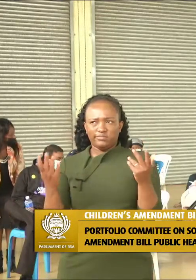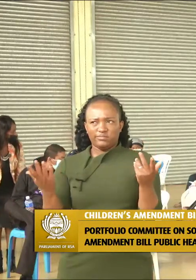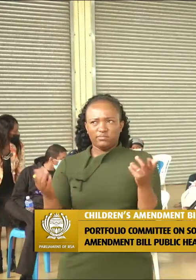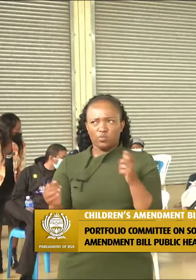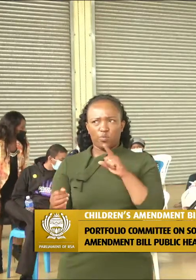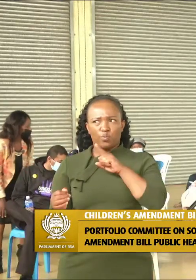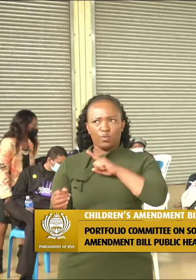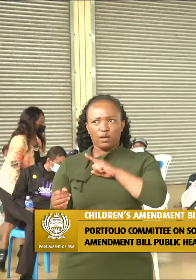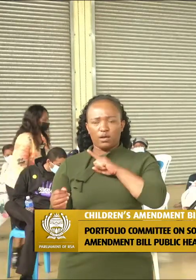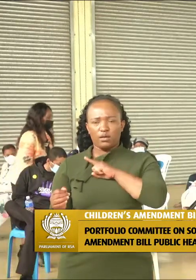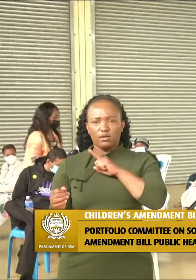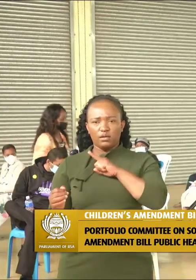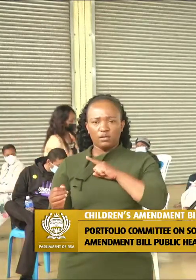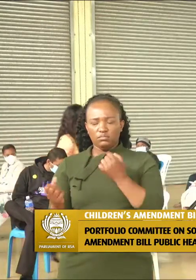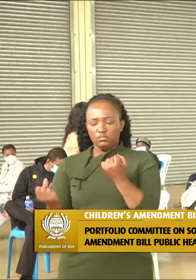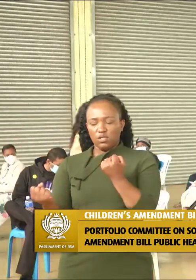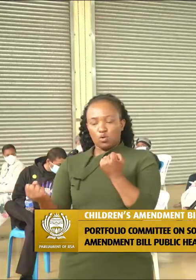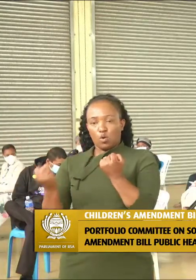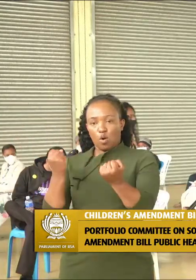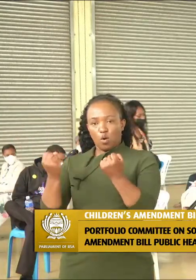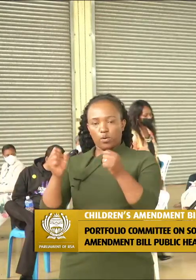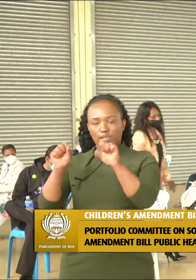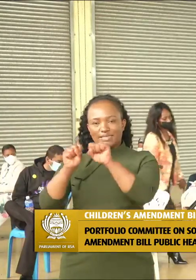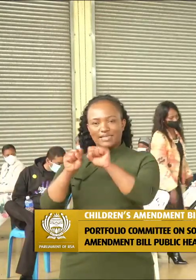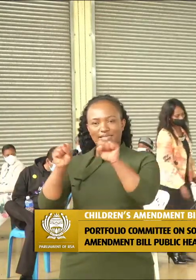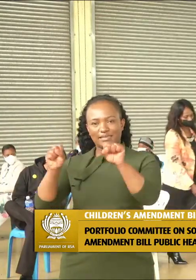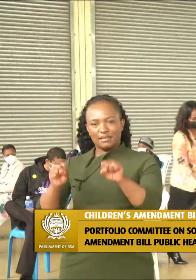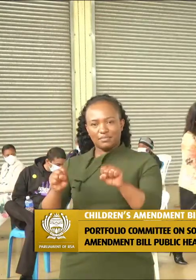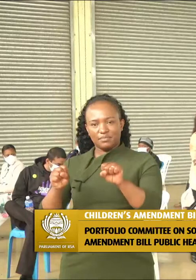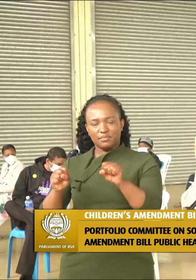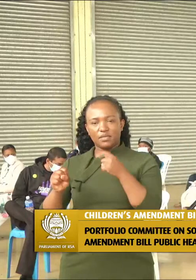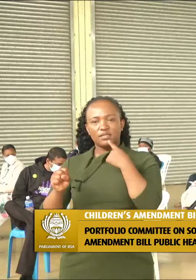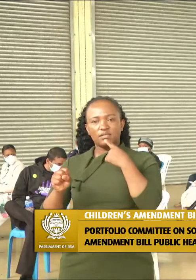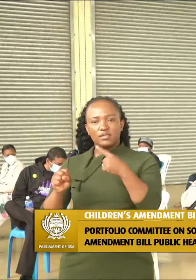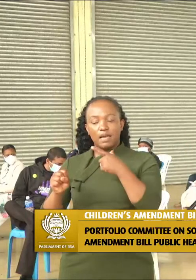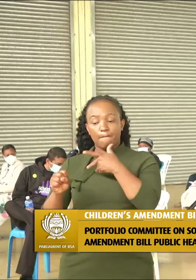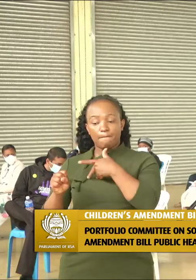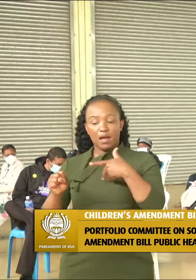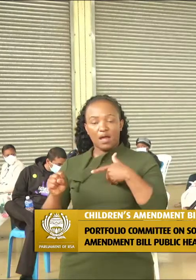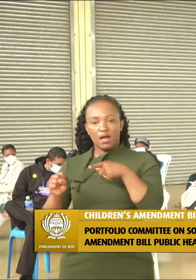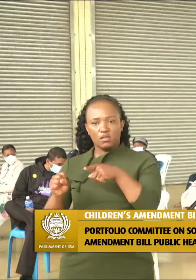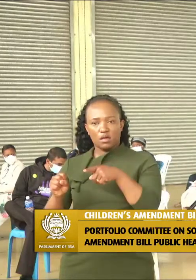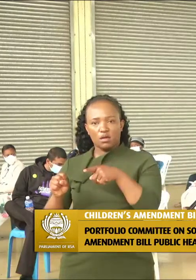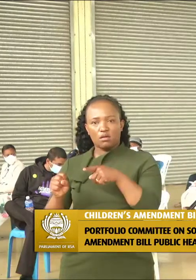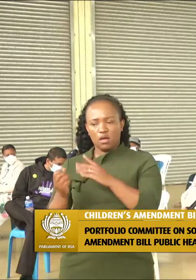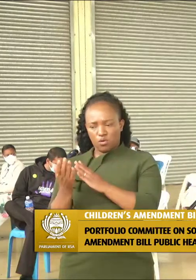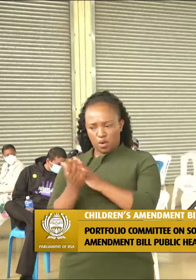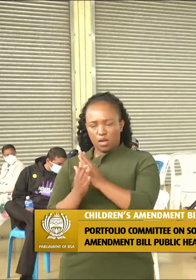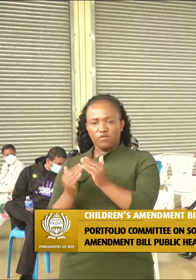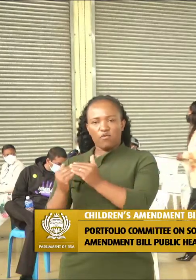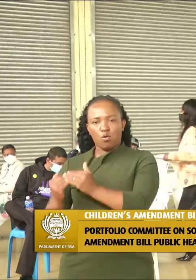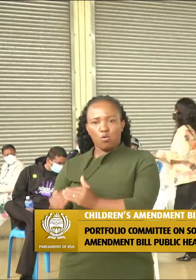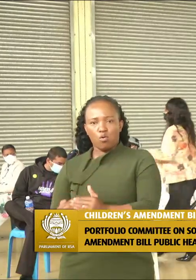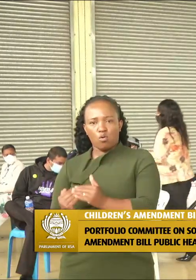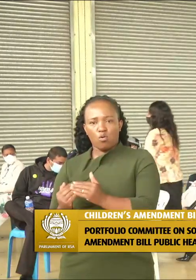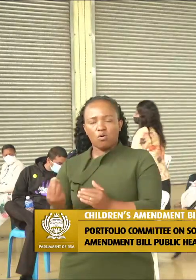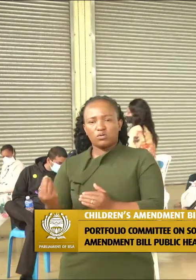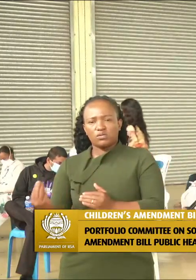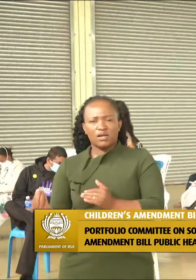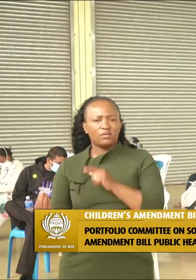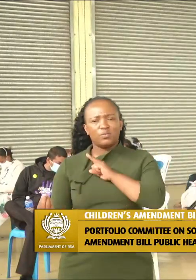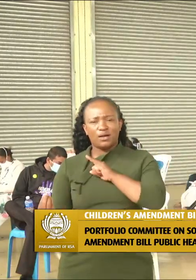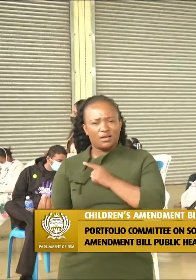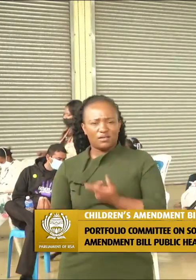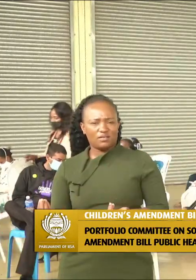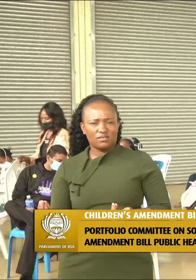our judicial system that the mother has the right to look after the child? Ngifuna ukwazi